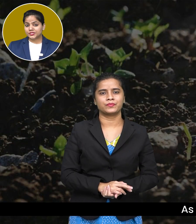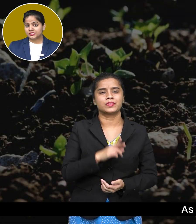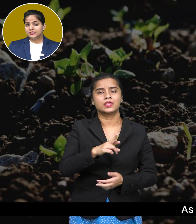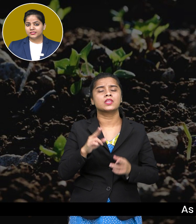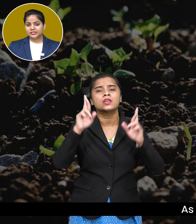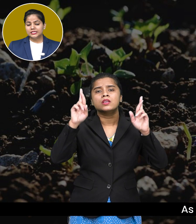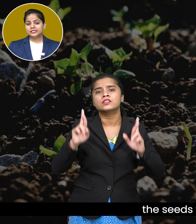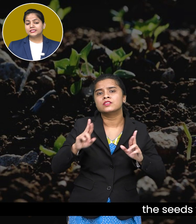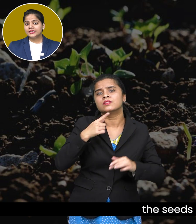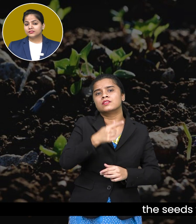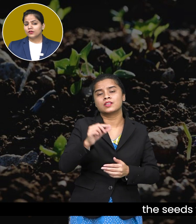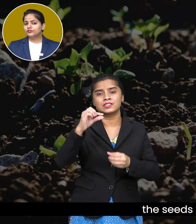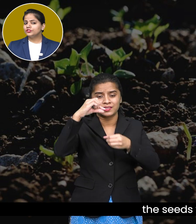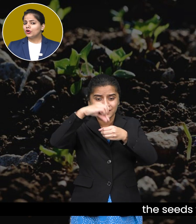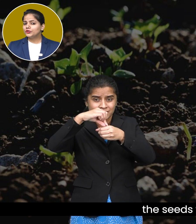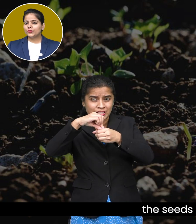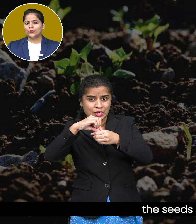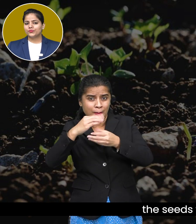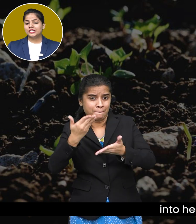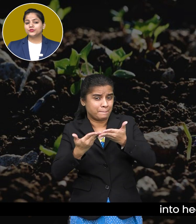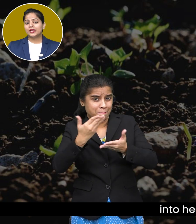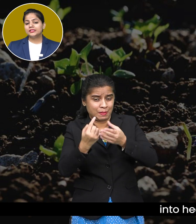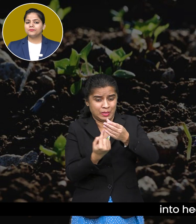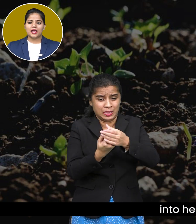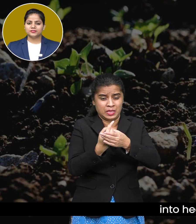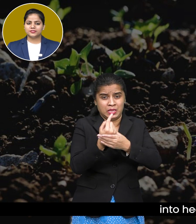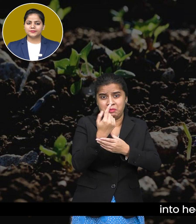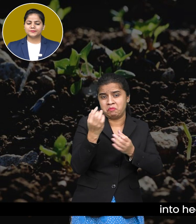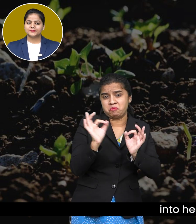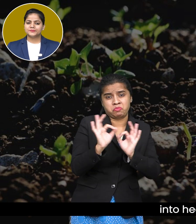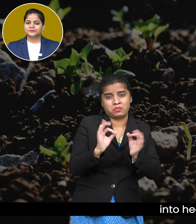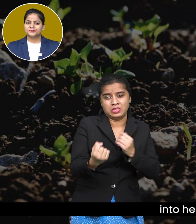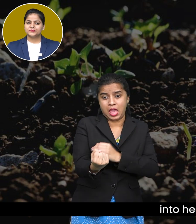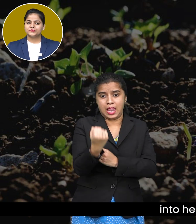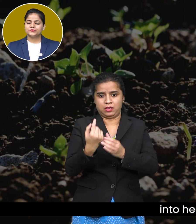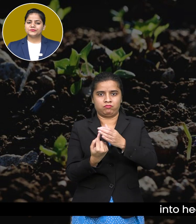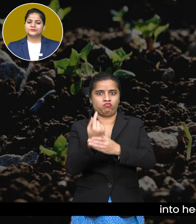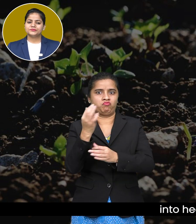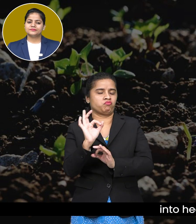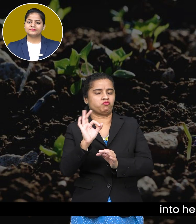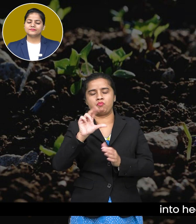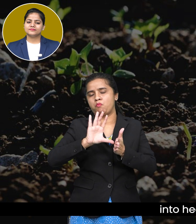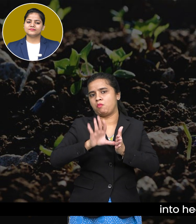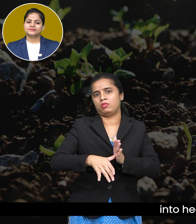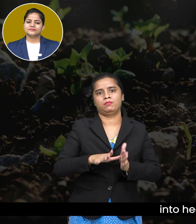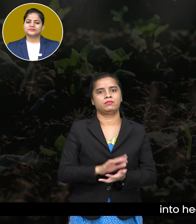As a result, the seeds would not grow into healthy plants.